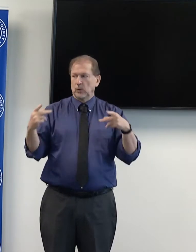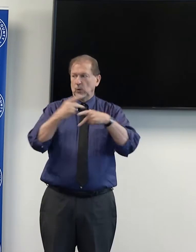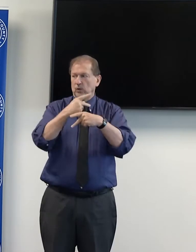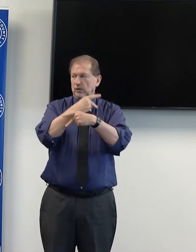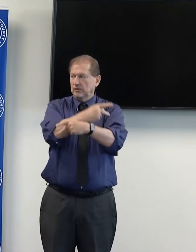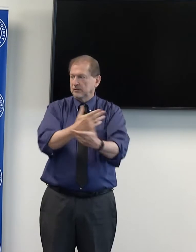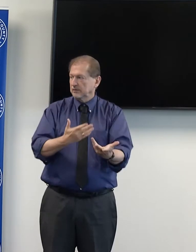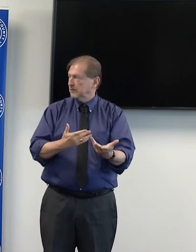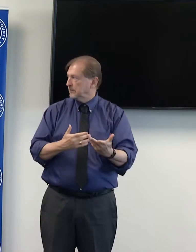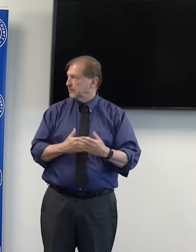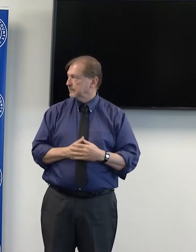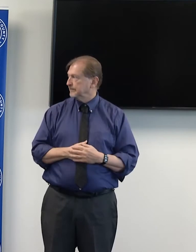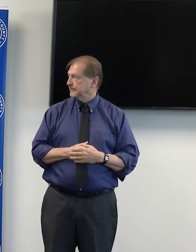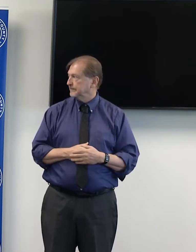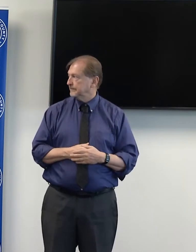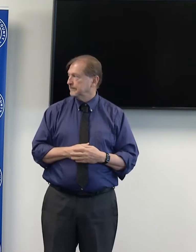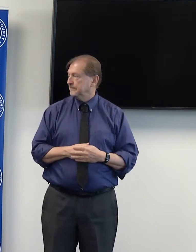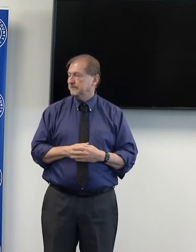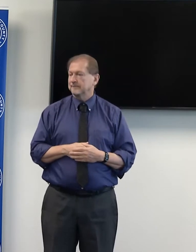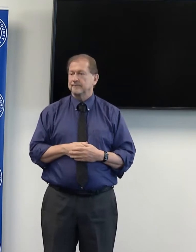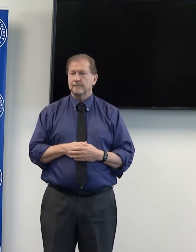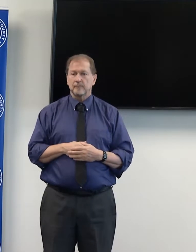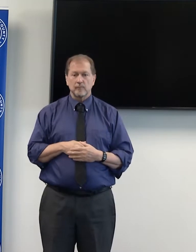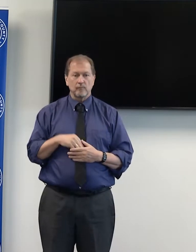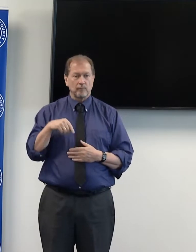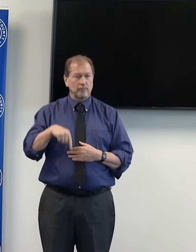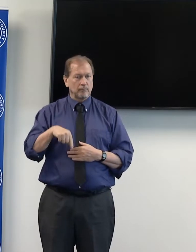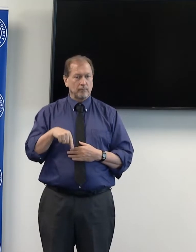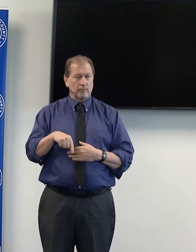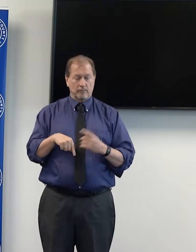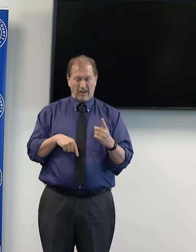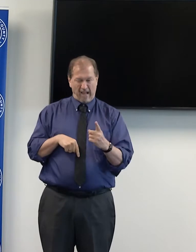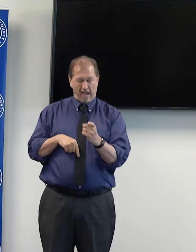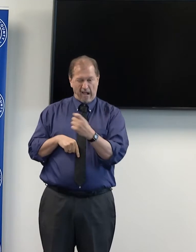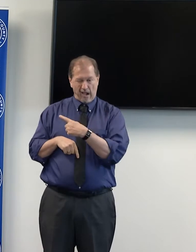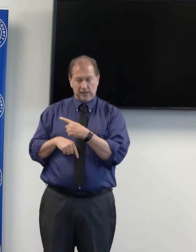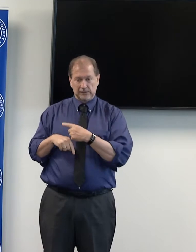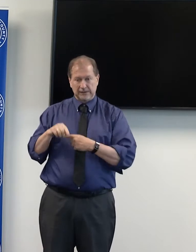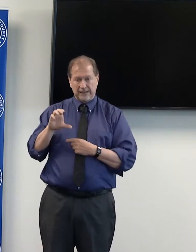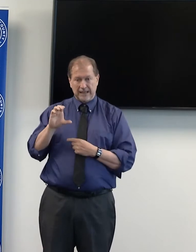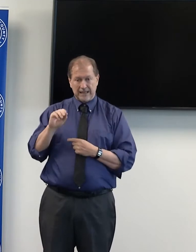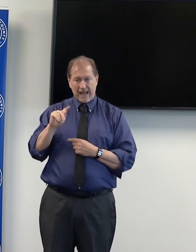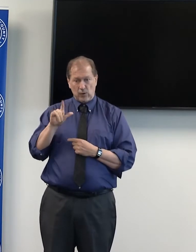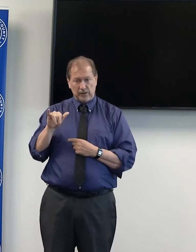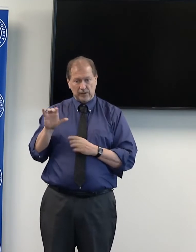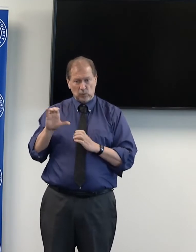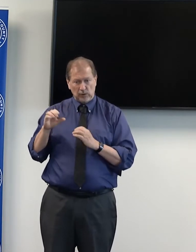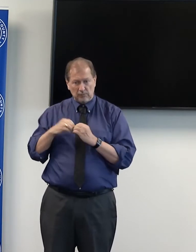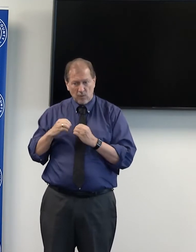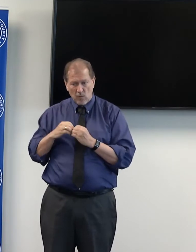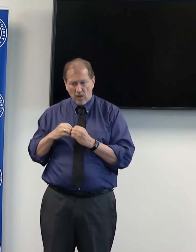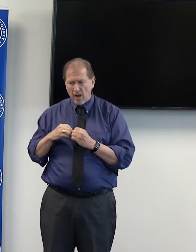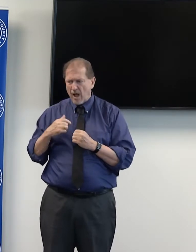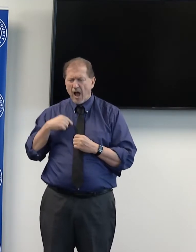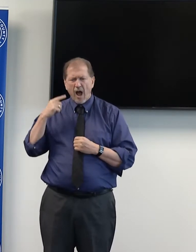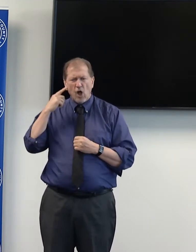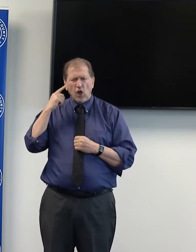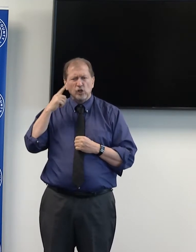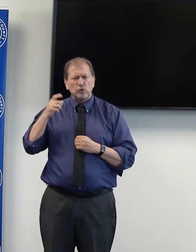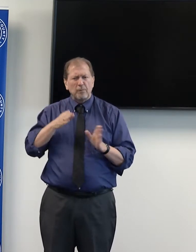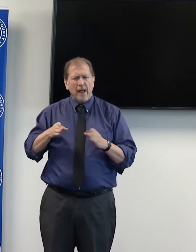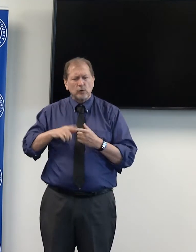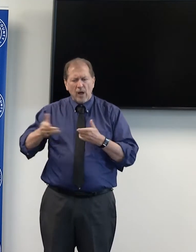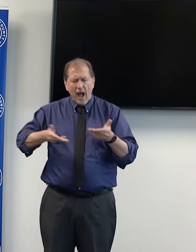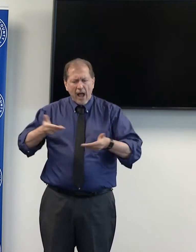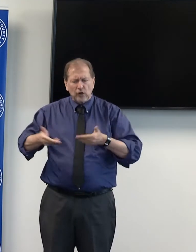Right. Is the county doing anything? I know that you're hiring potentially lots, hundreds of contact tracers.